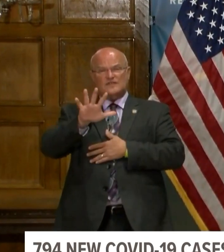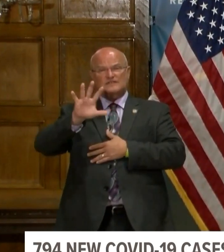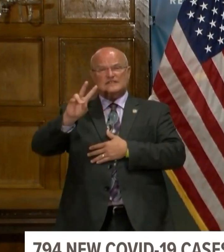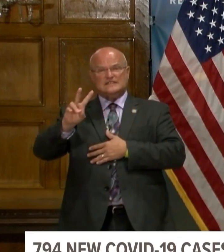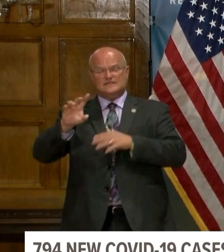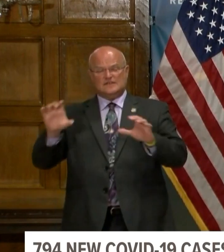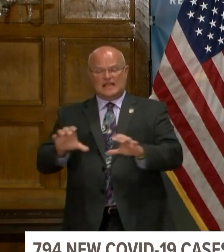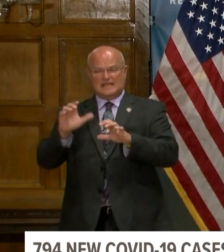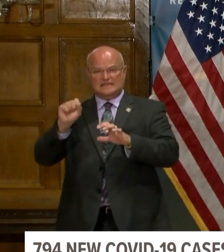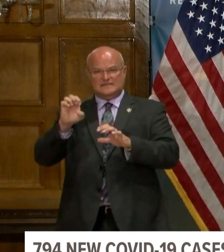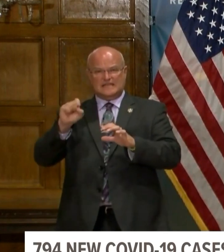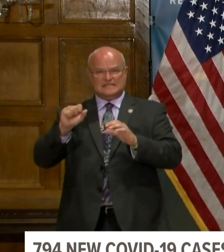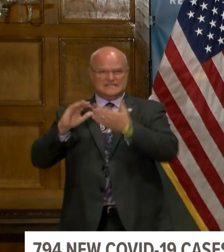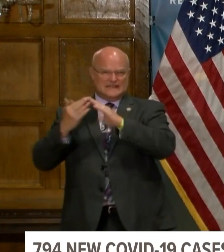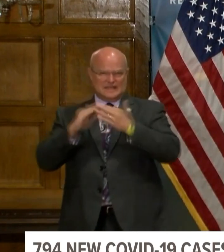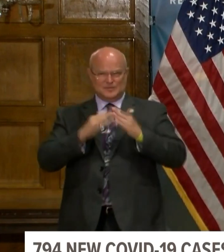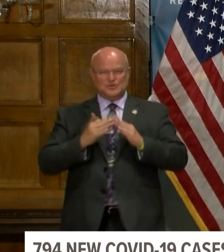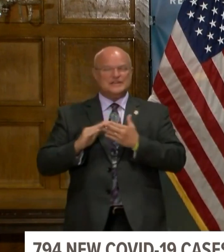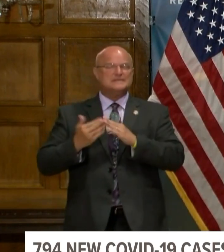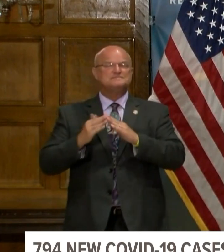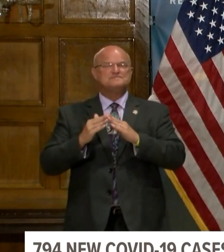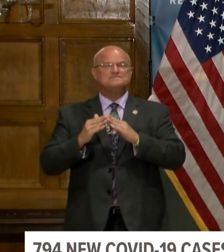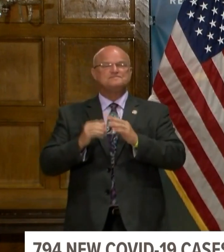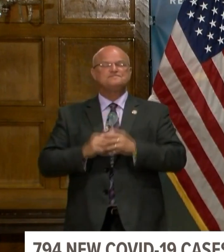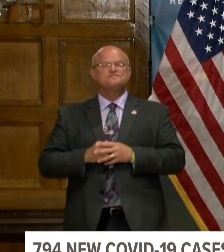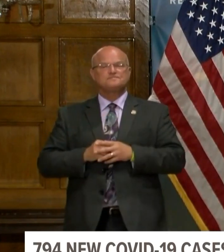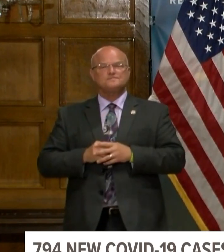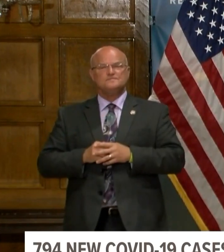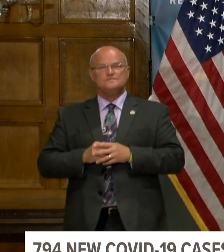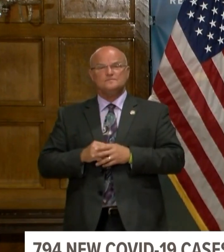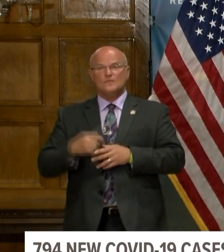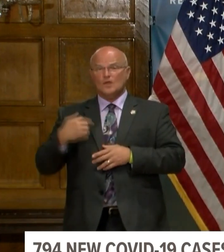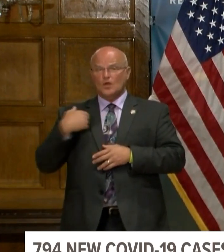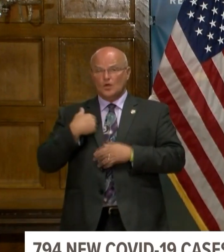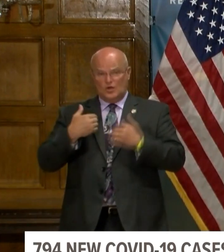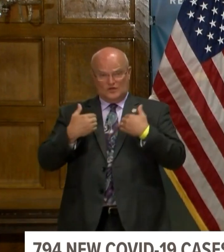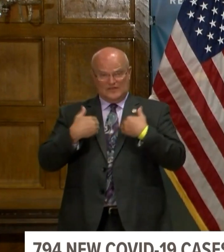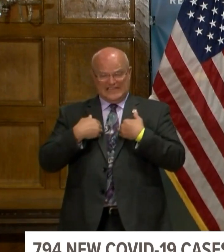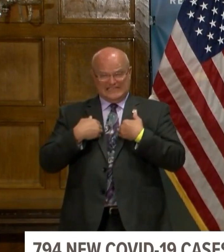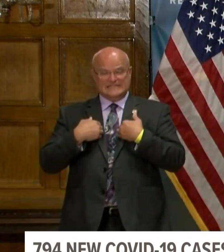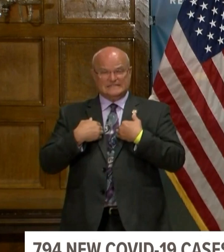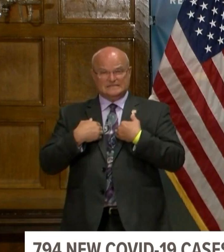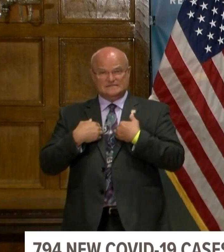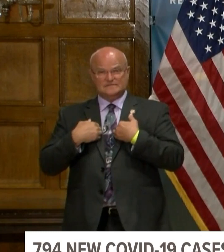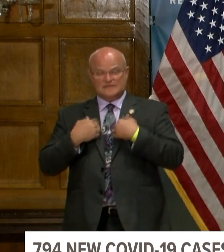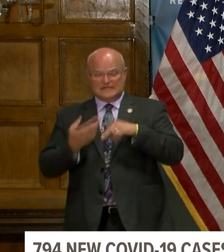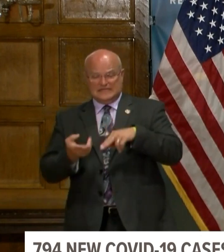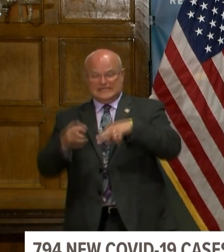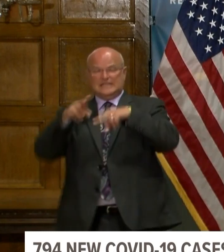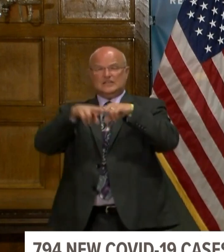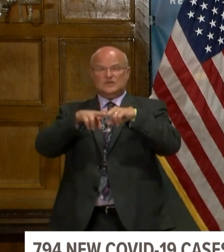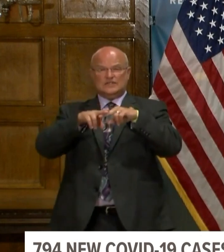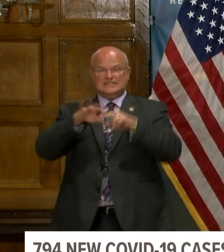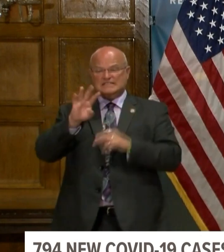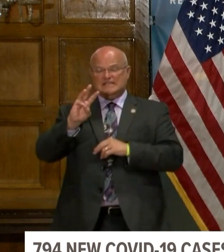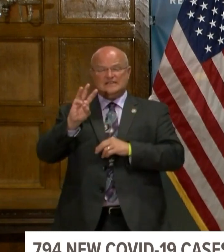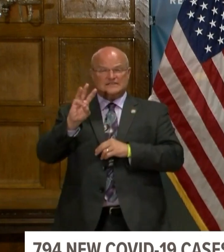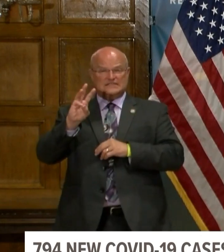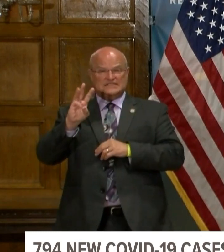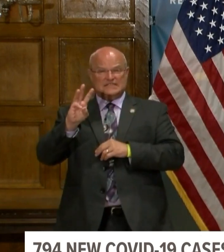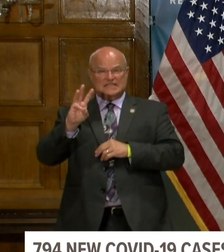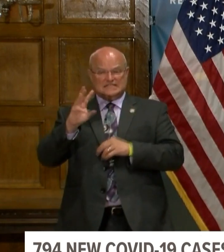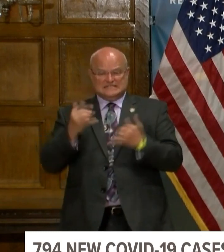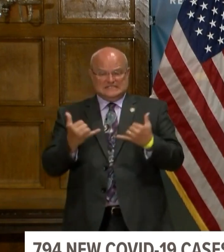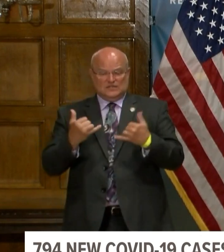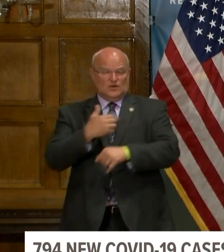5,457 are active cases in the community. We have had, since yesterday, a net increase of 6 in